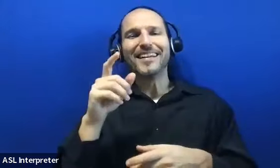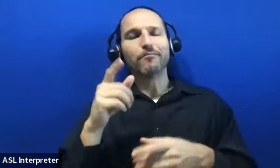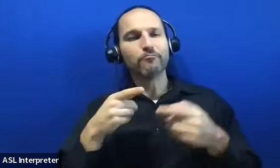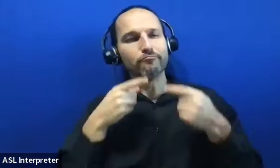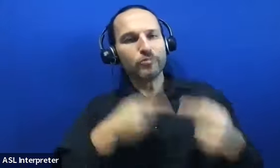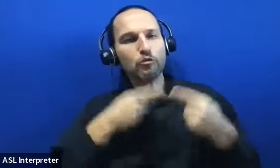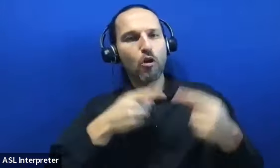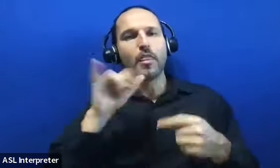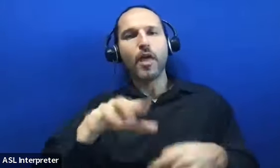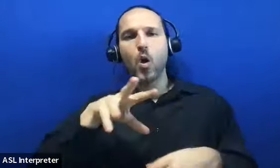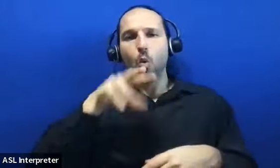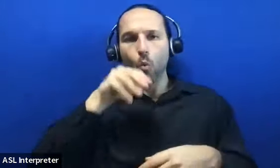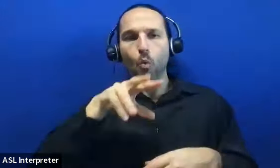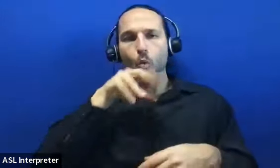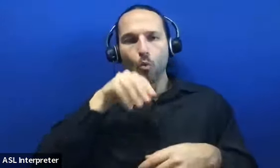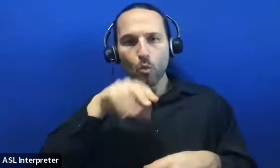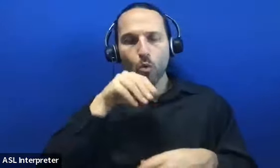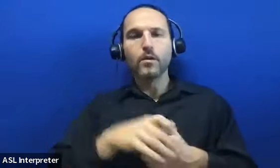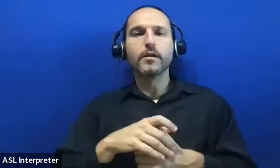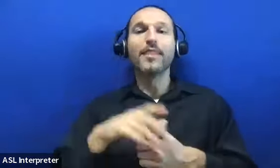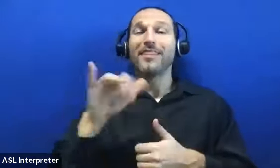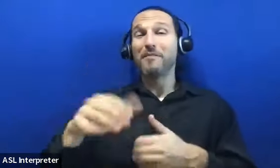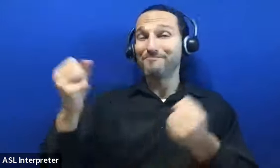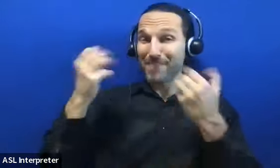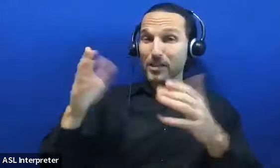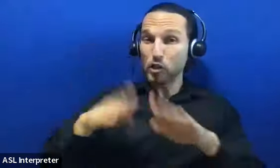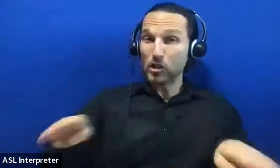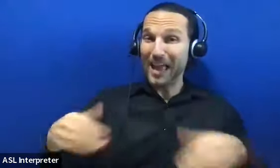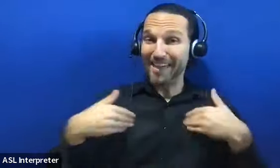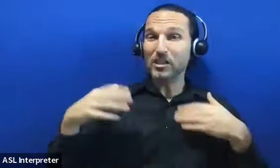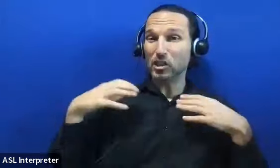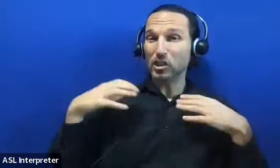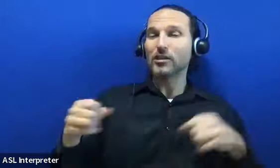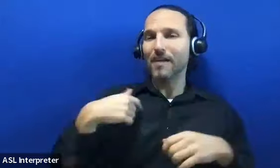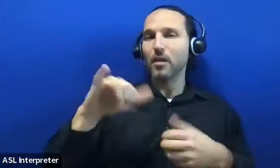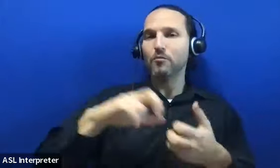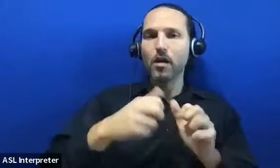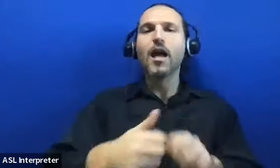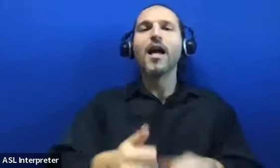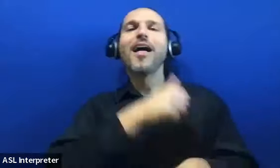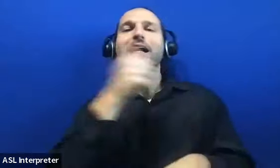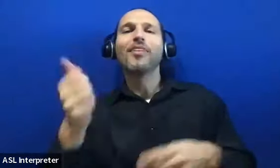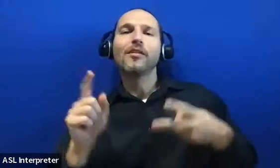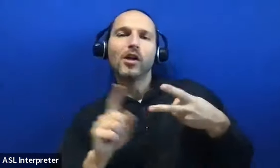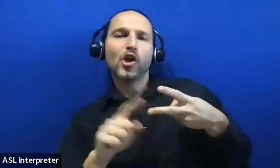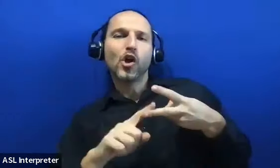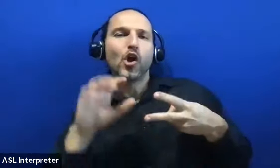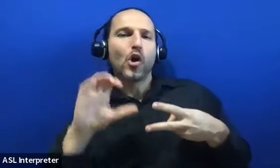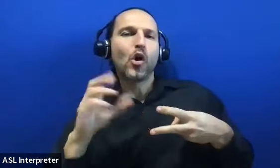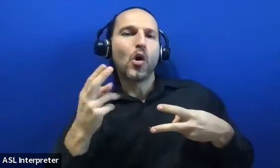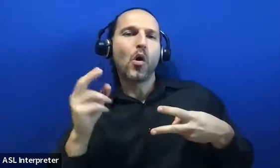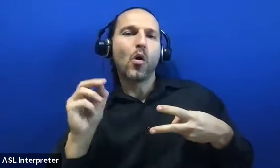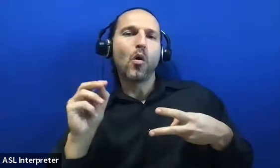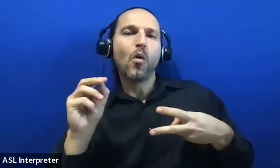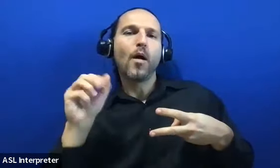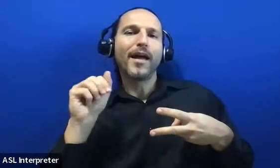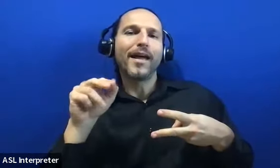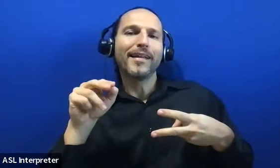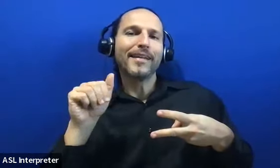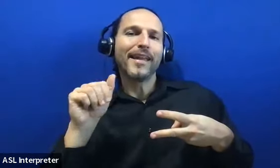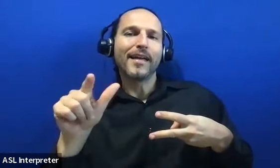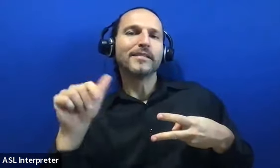This can be a common problem that children with CHARGE are born with. Another one is choanal atresia, and that is when the nasal